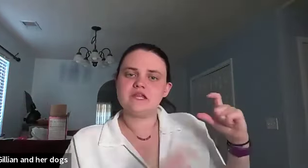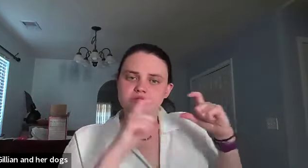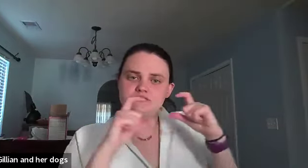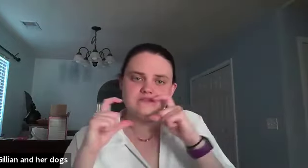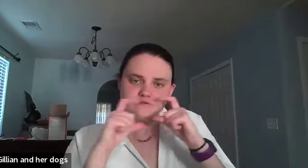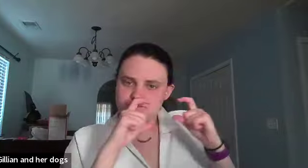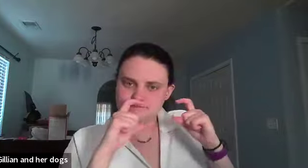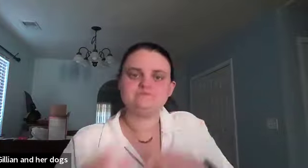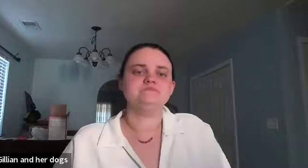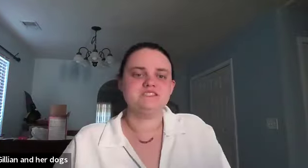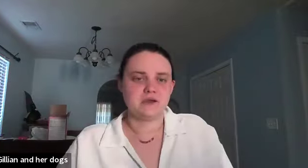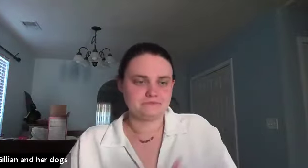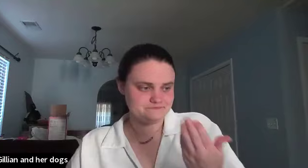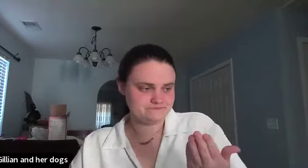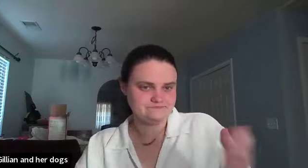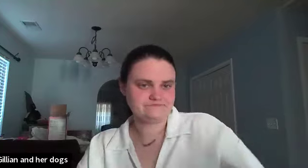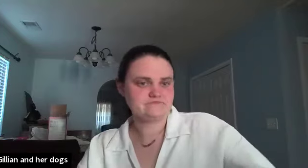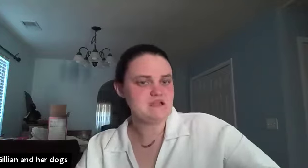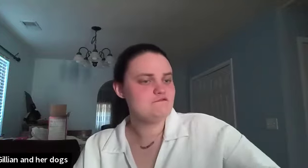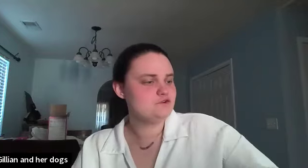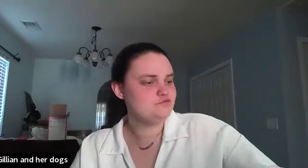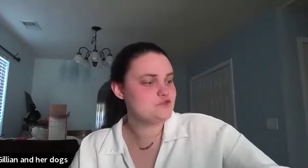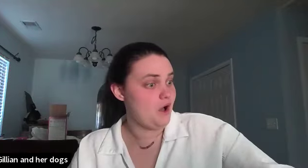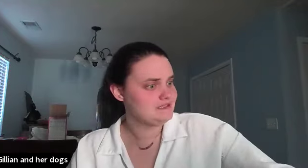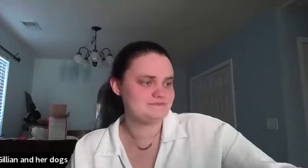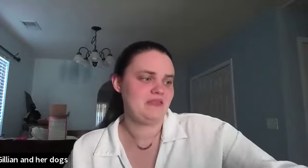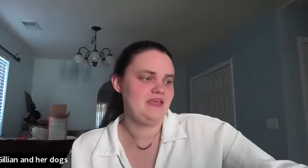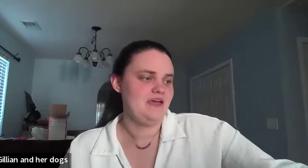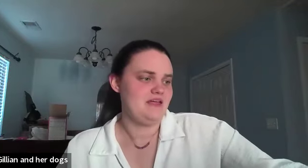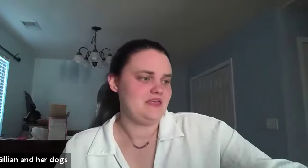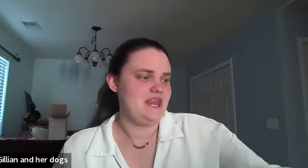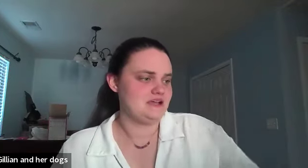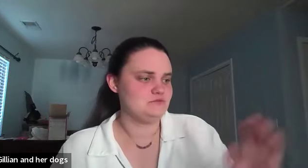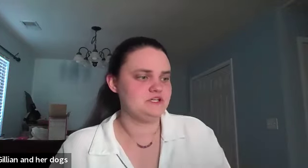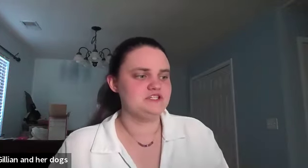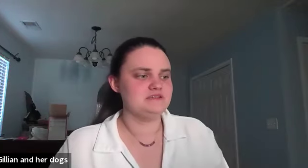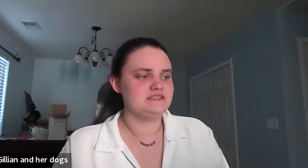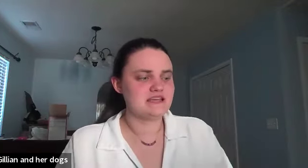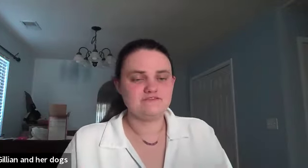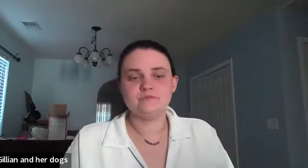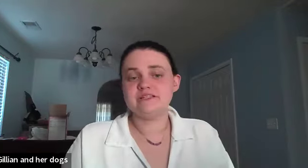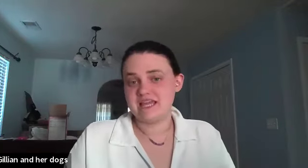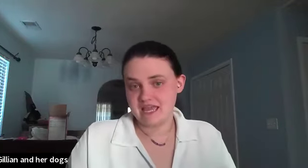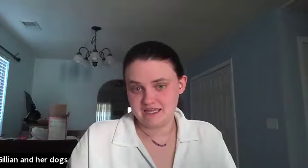than I do see this one. So, food for thought. The next one we're going to do is the sign for